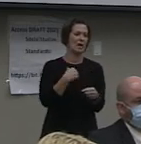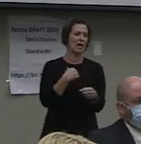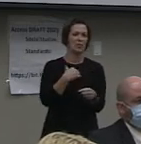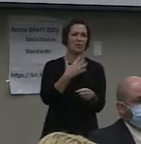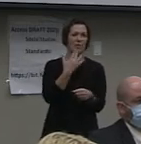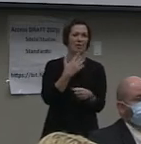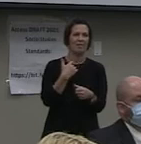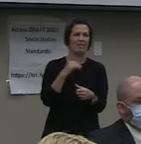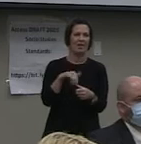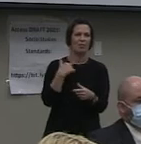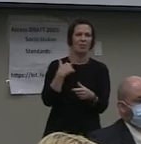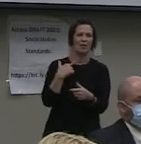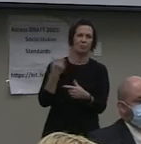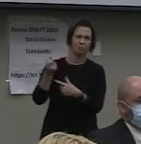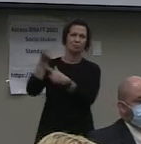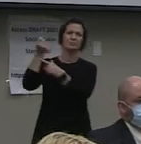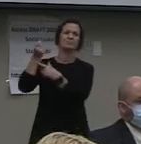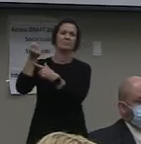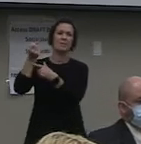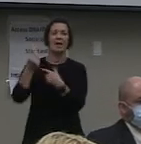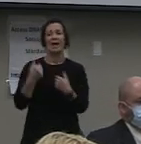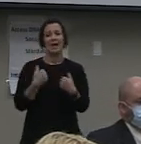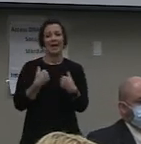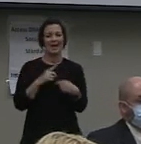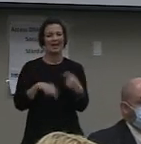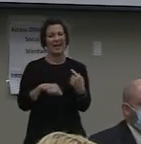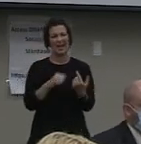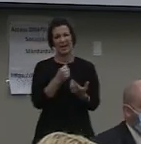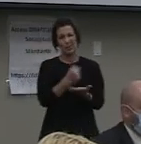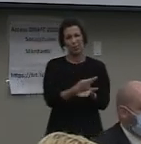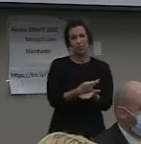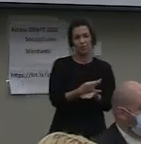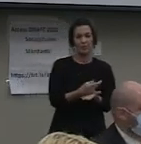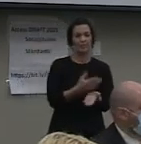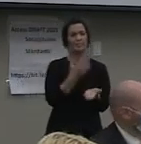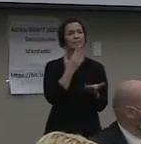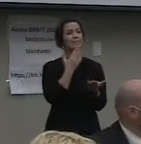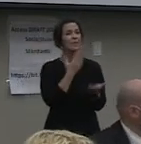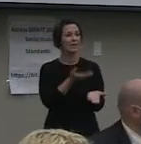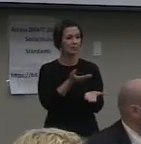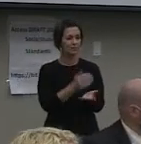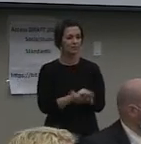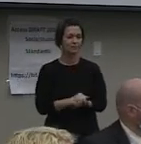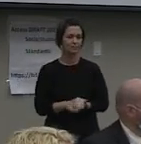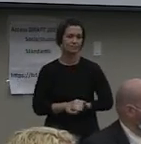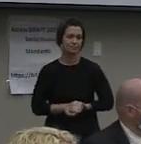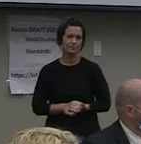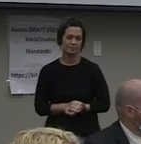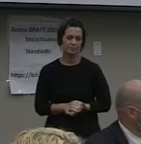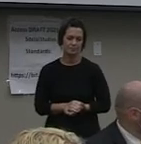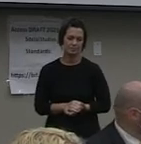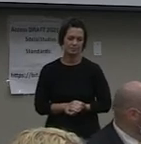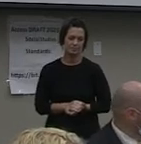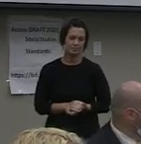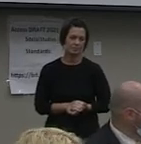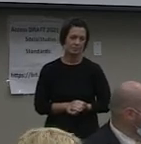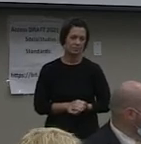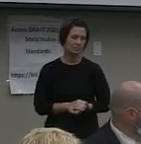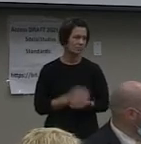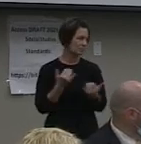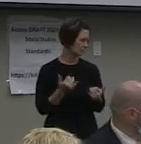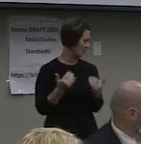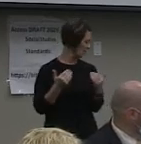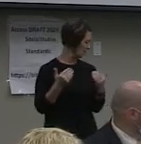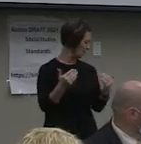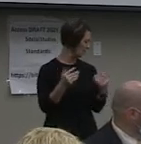them at this time, because I think there's still work to be done. Thank you for clarifying, Mr. Jenkins. So with that, I believe we'll proceed to